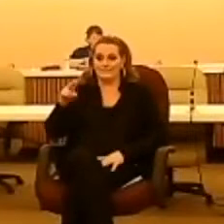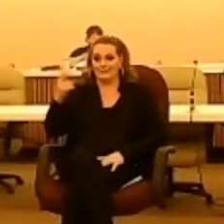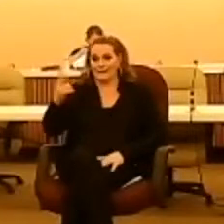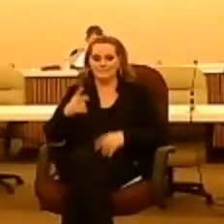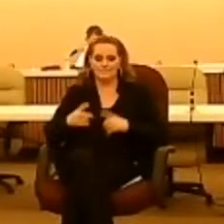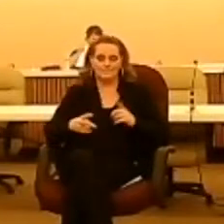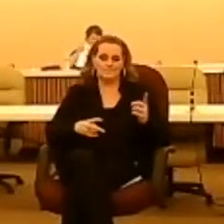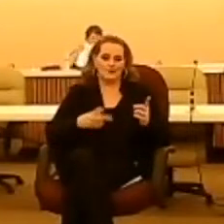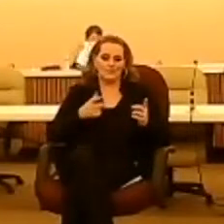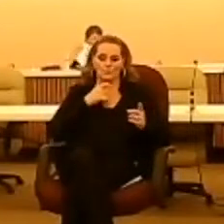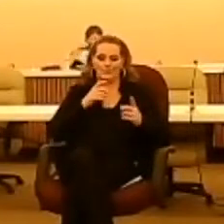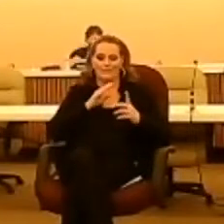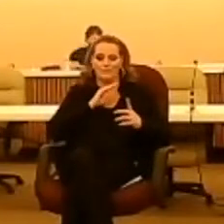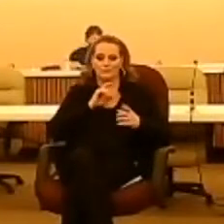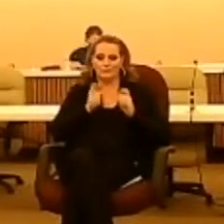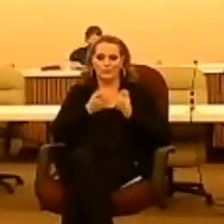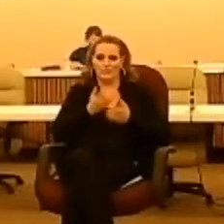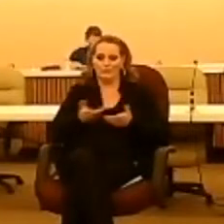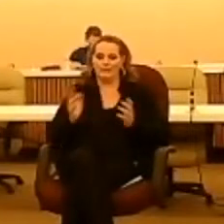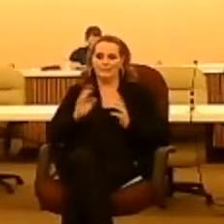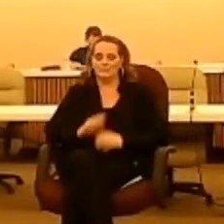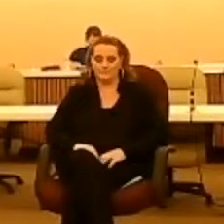have to change things.